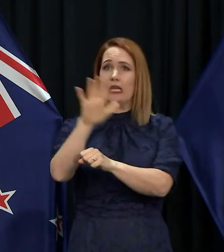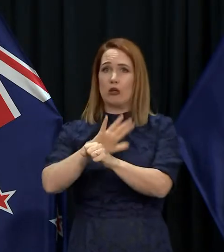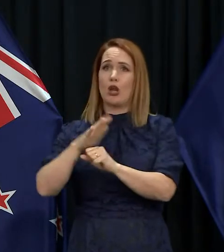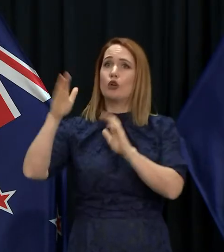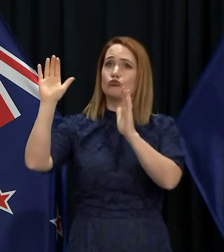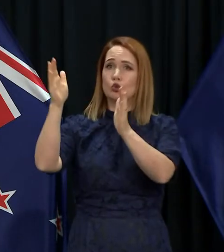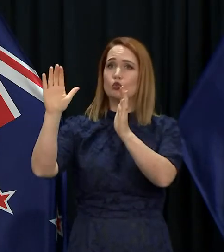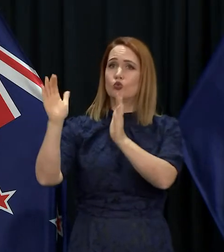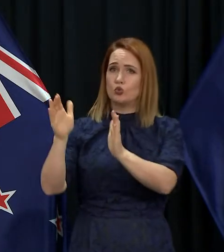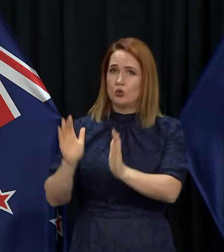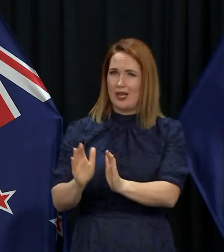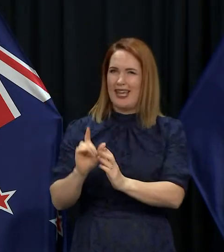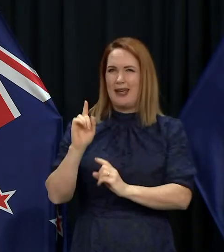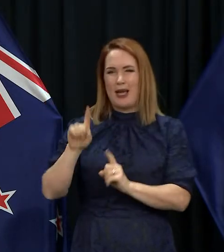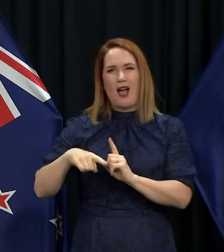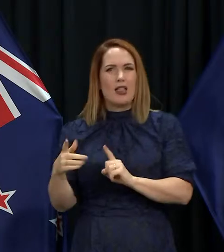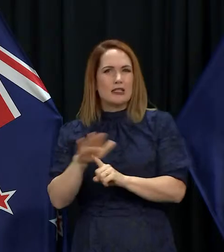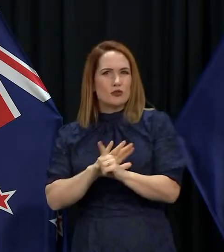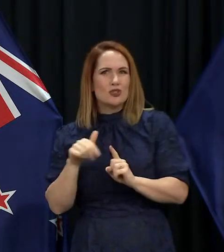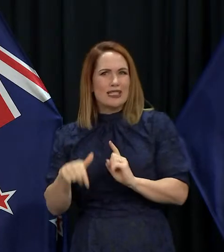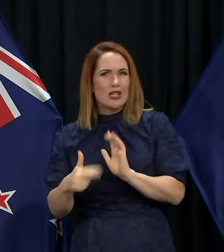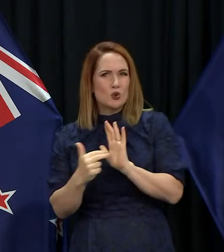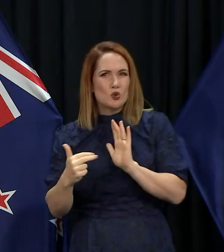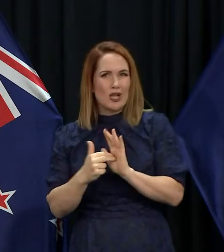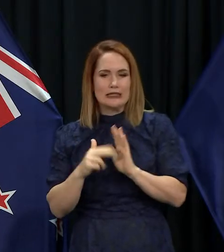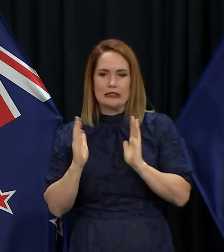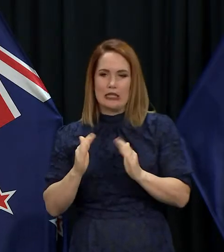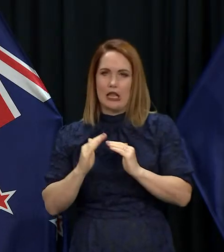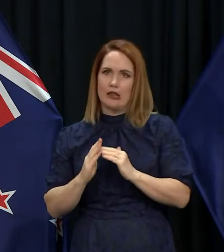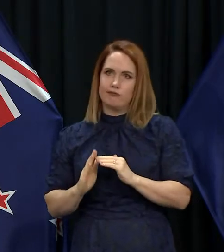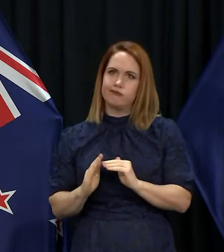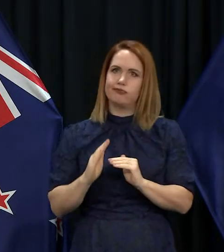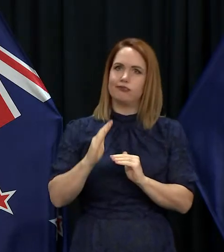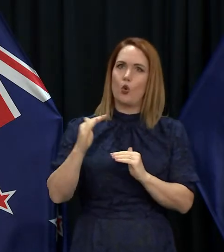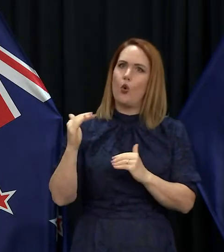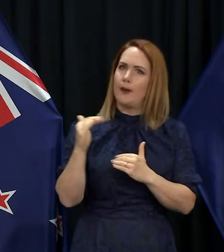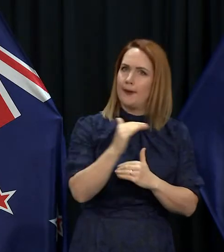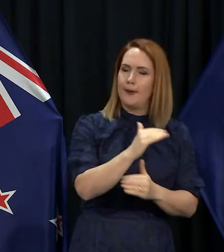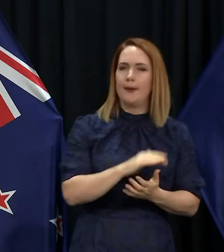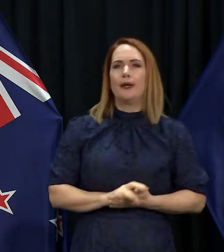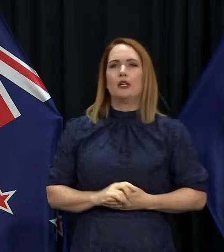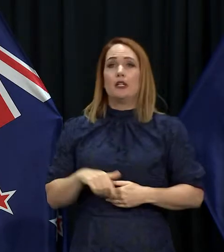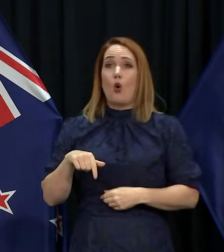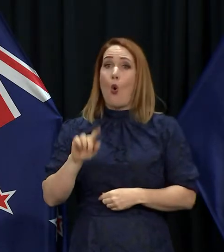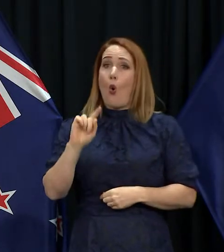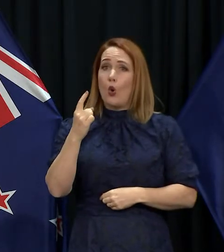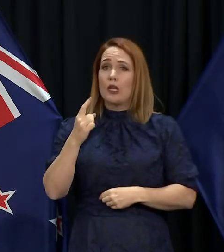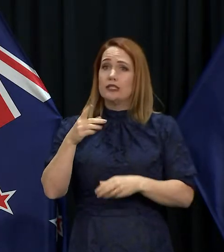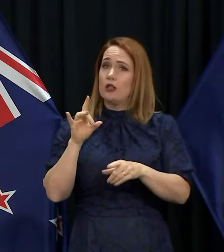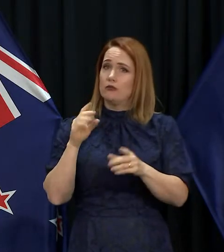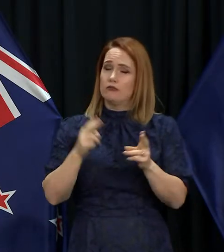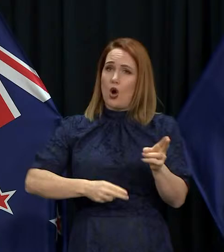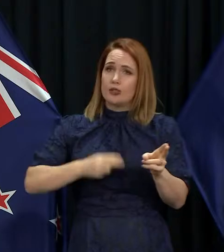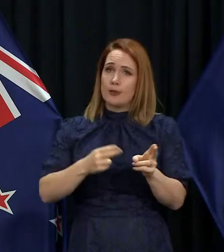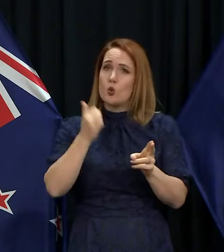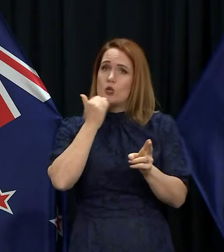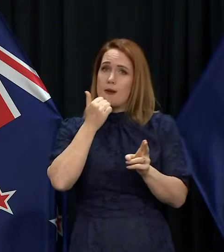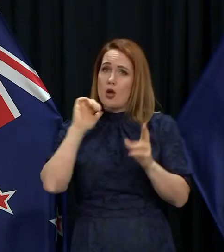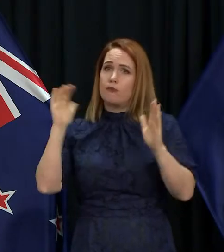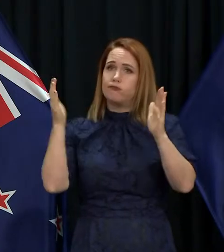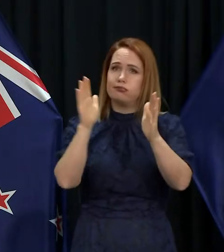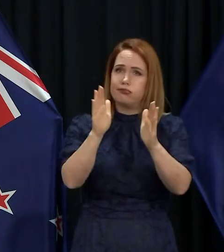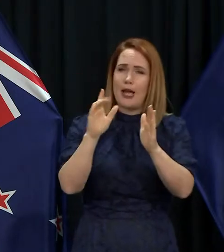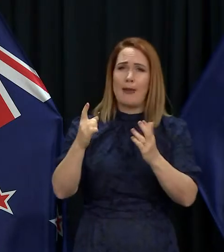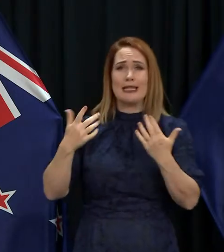others aren't yet in the same position. Hospitalisations have dropped in Auckland recently, but continue to plateau or increase in